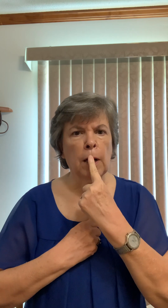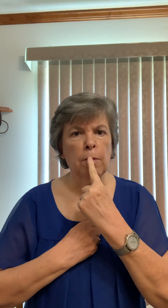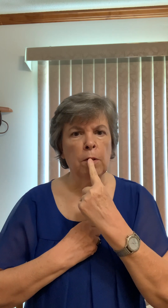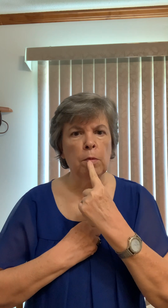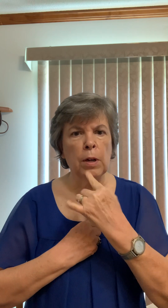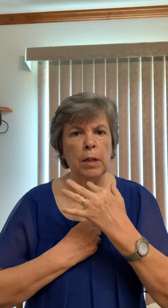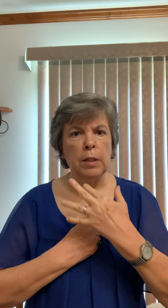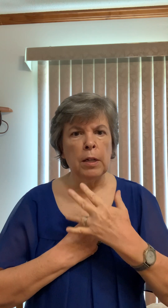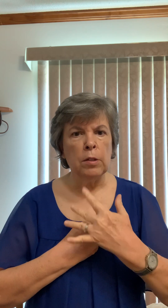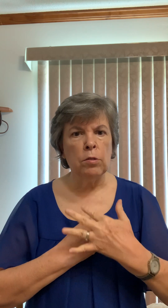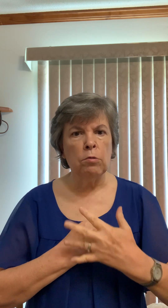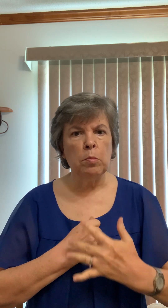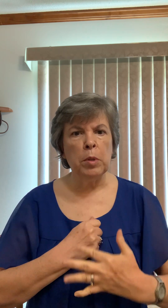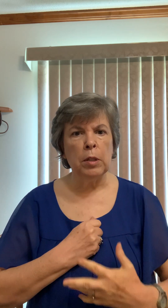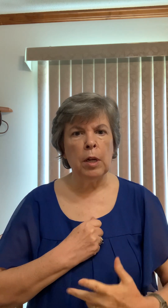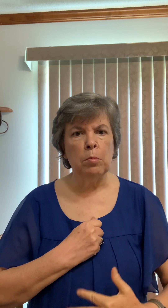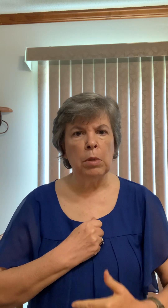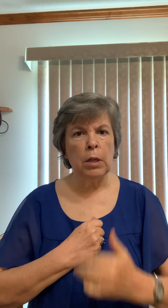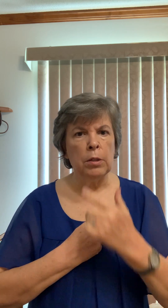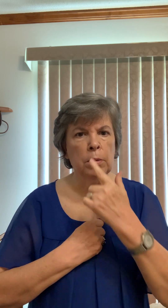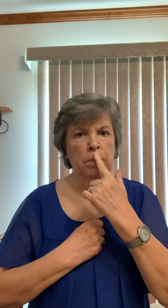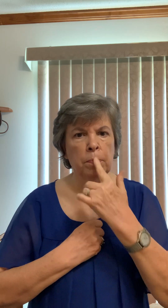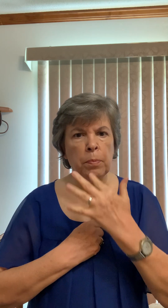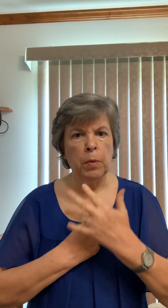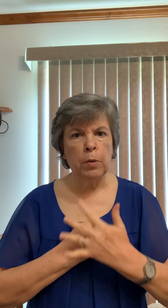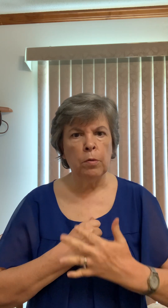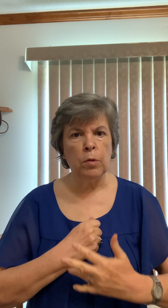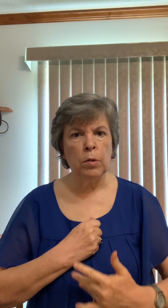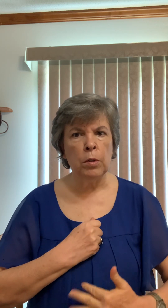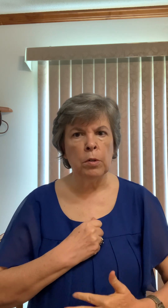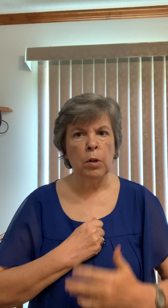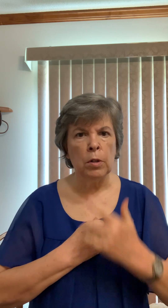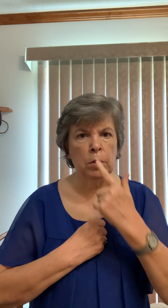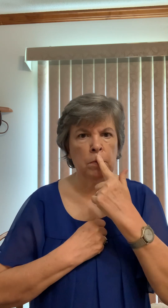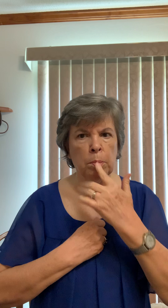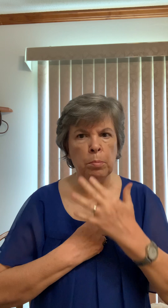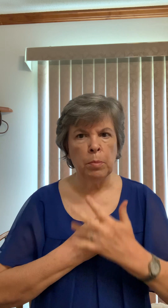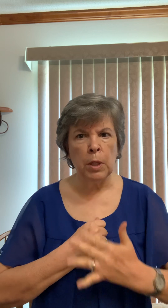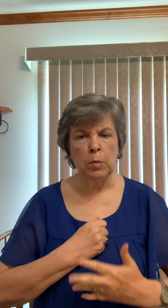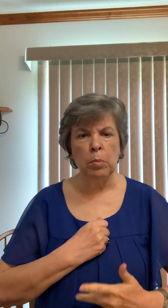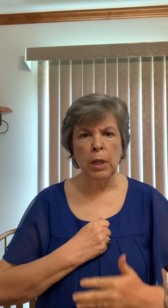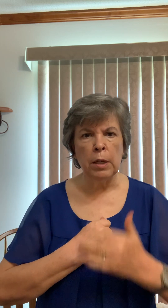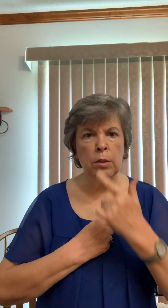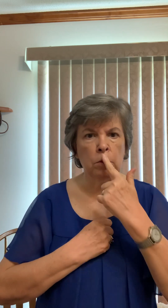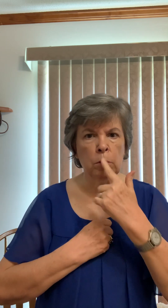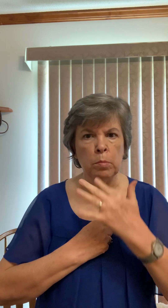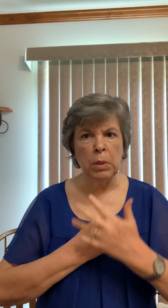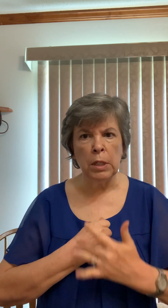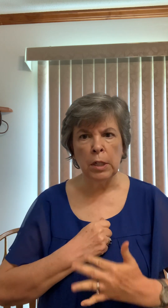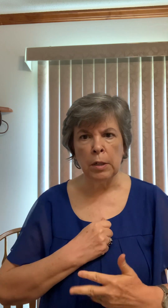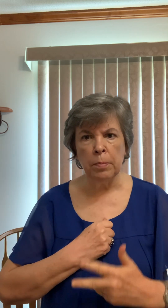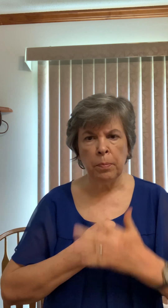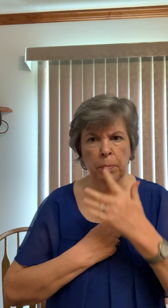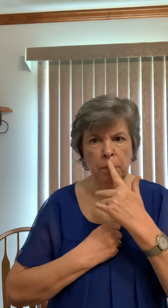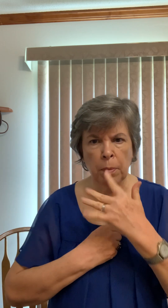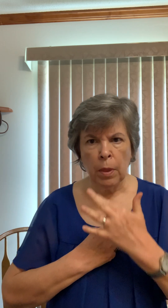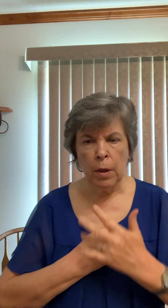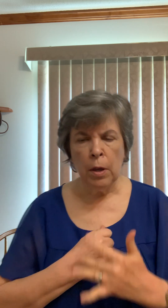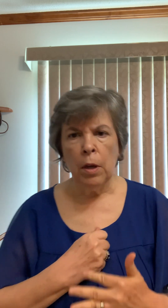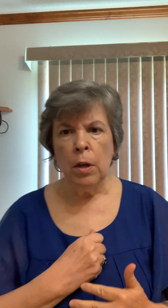for red, and then it's dripping down blood over your heart. That's bled or bleeding.